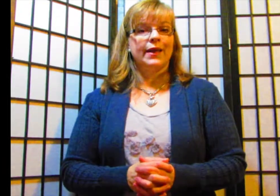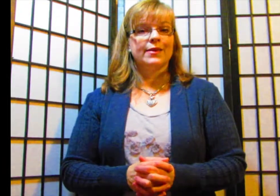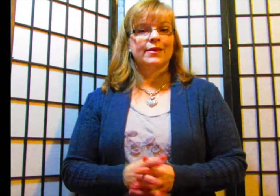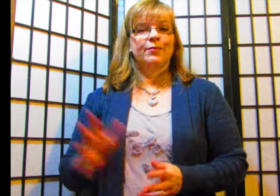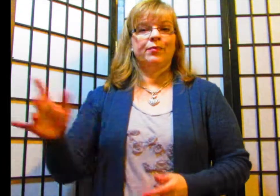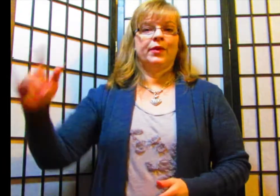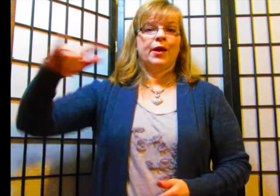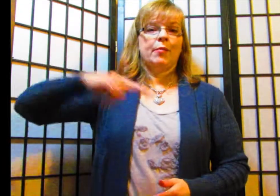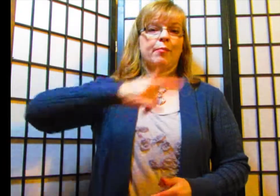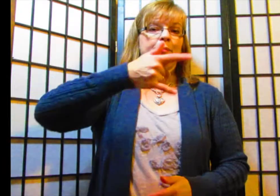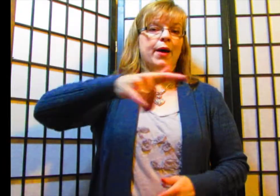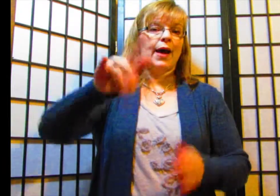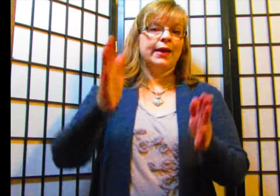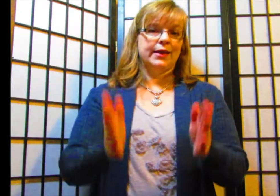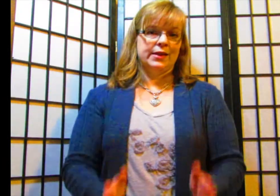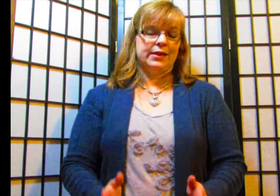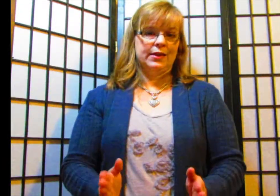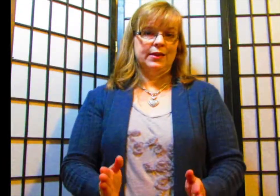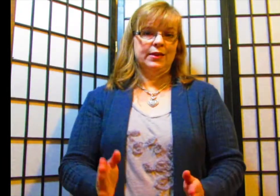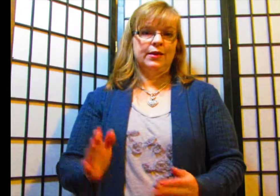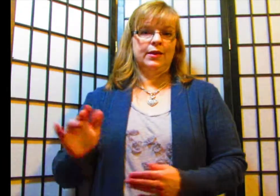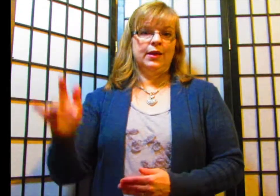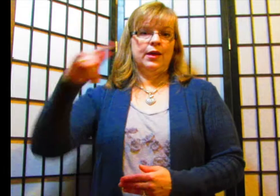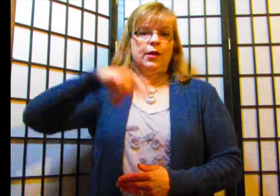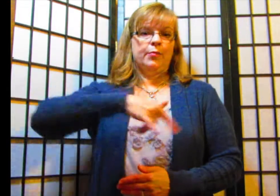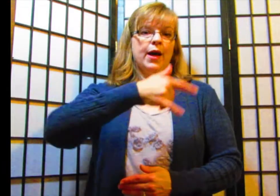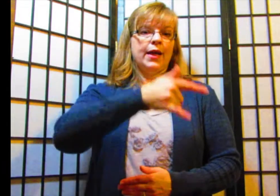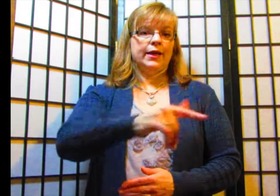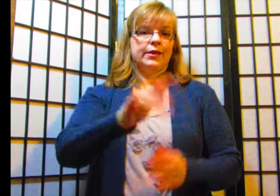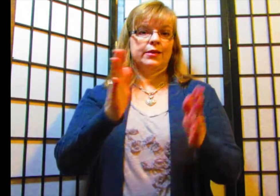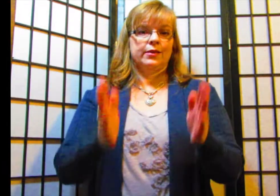pilot. Pilot. Pilot.